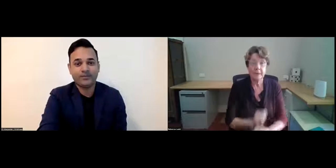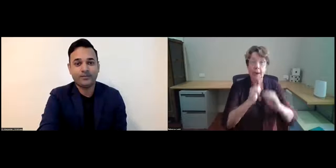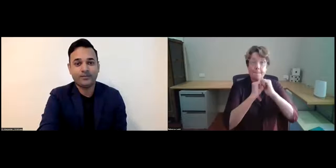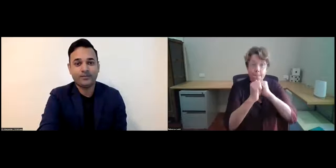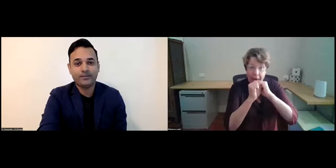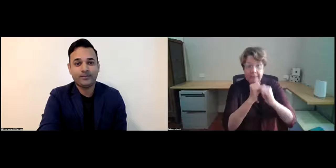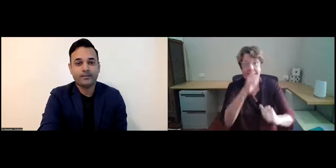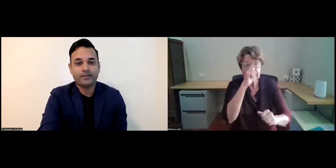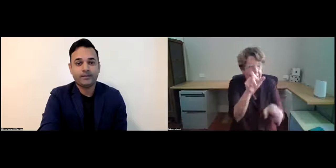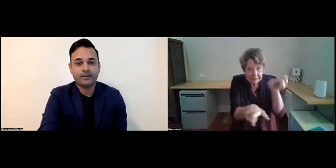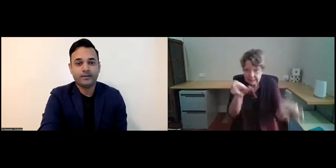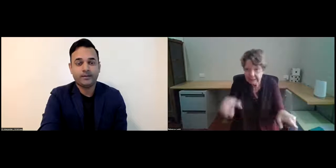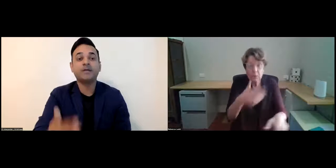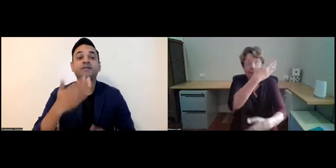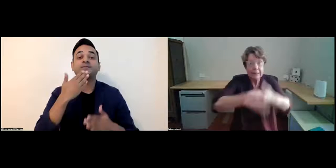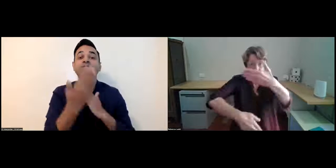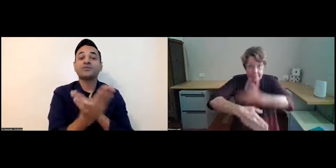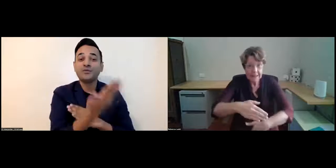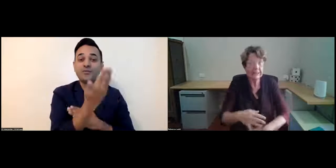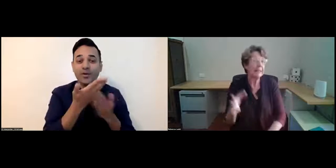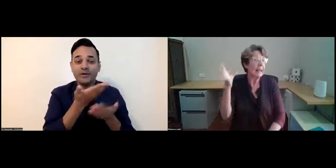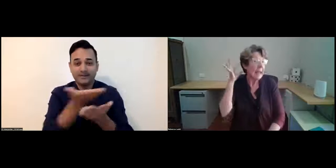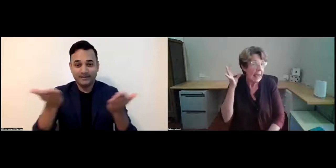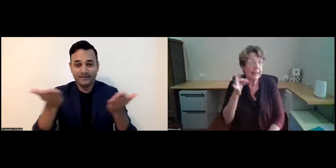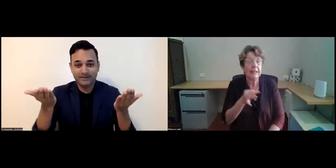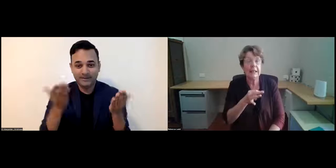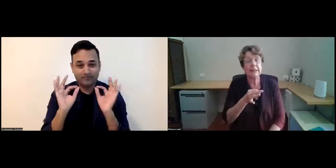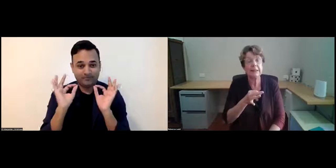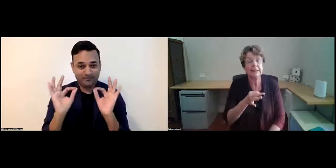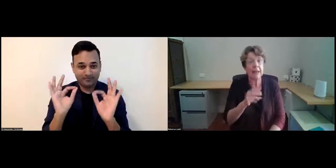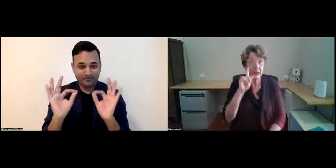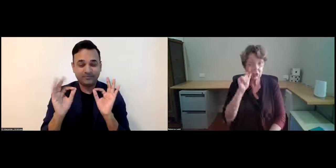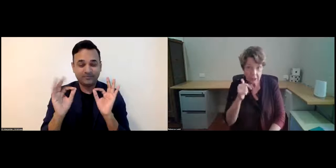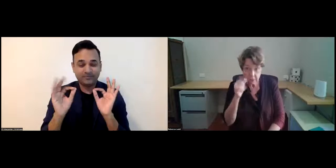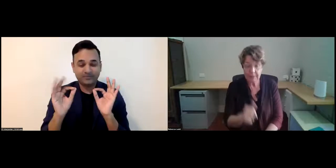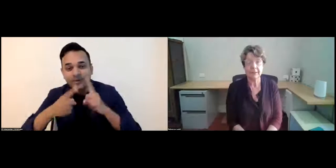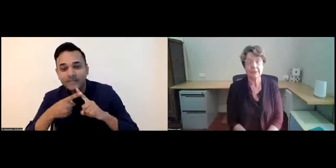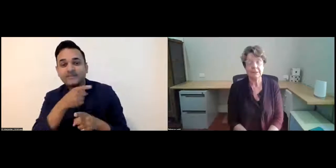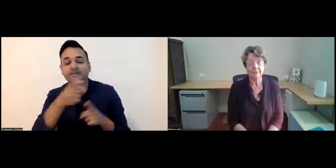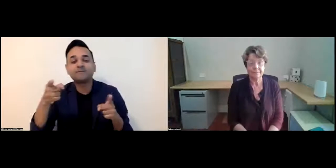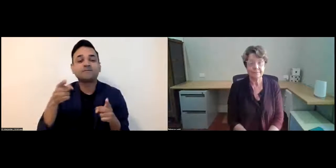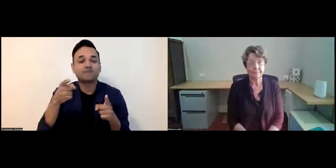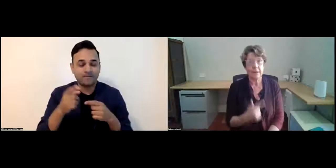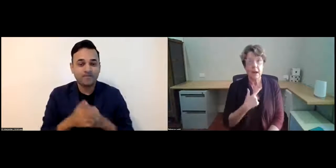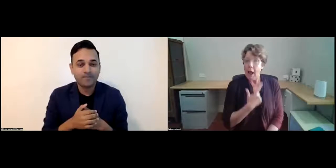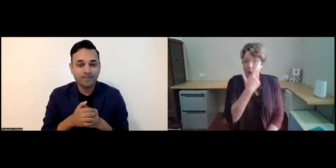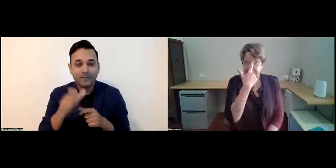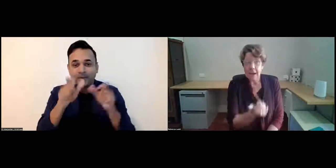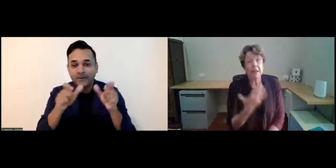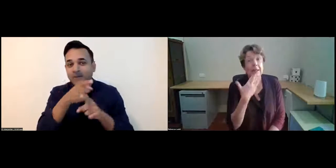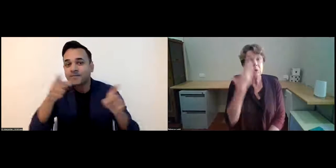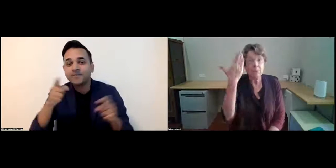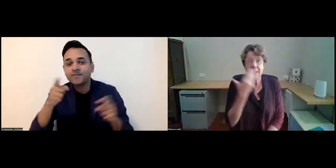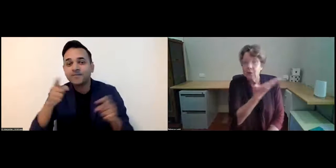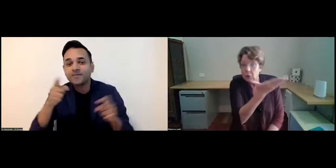disabilities, ladies and gentlemen. It is with great honor and privilege that I speak before you on behalf of the Pacific Disability